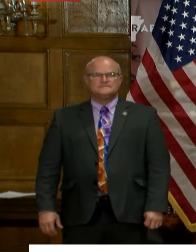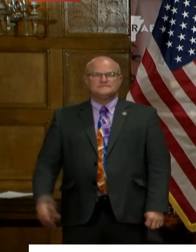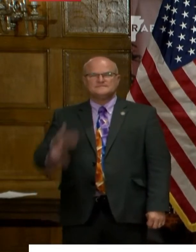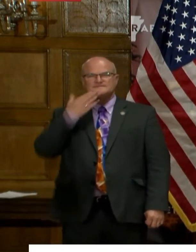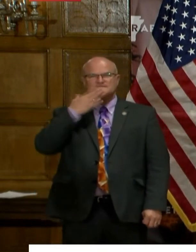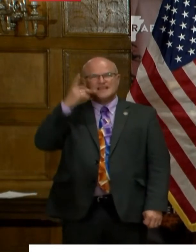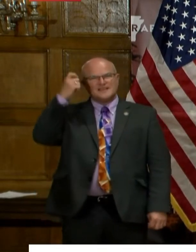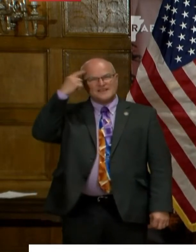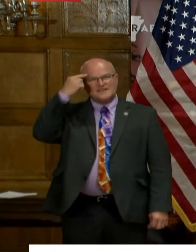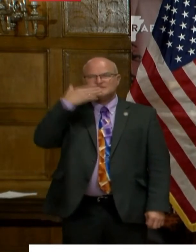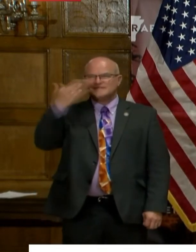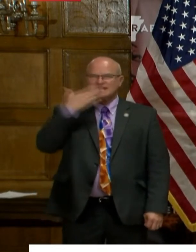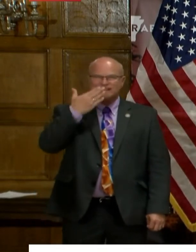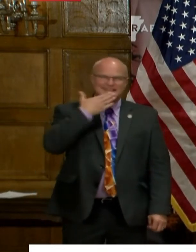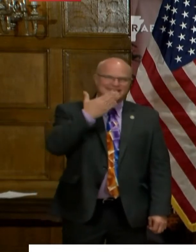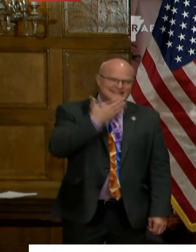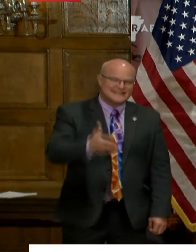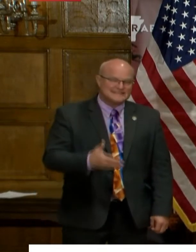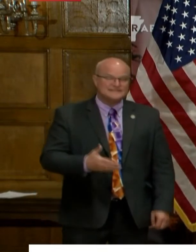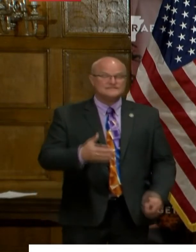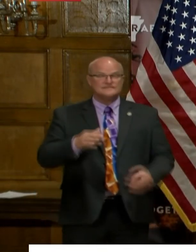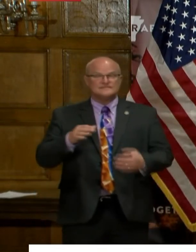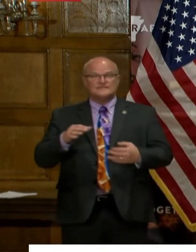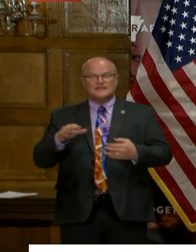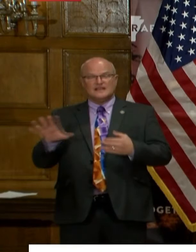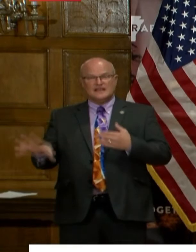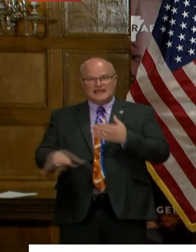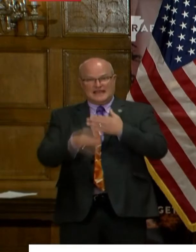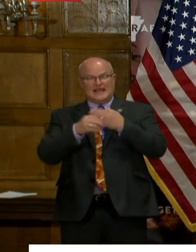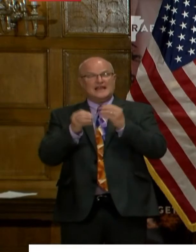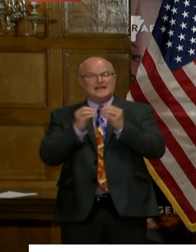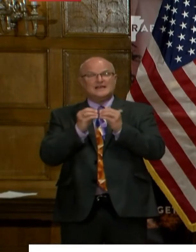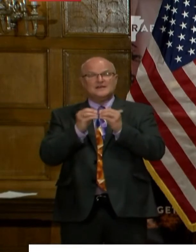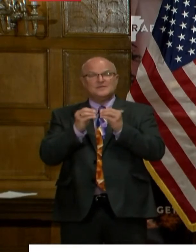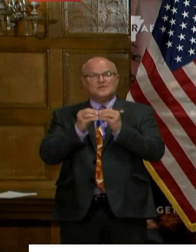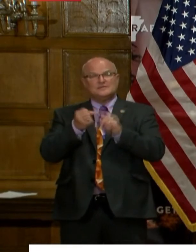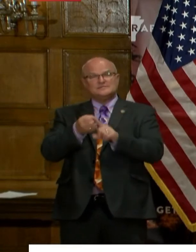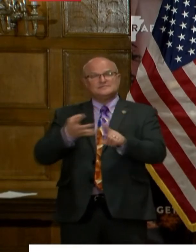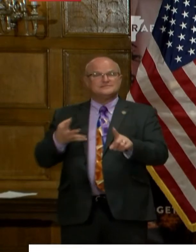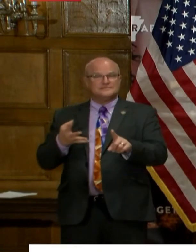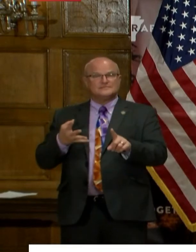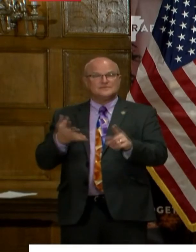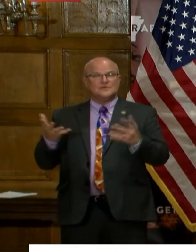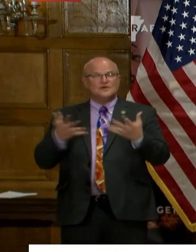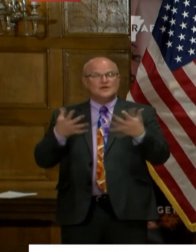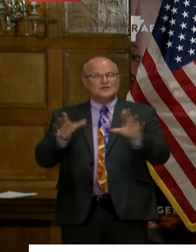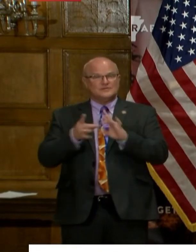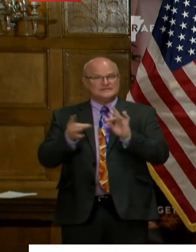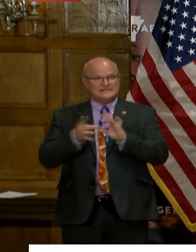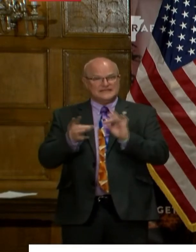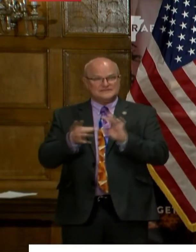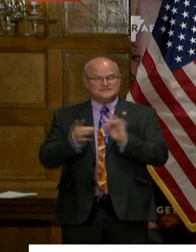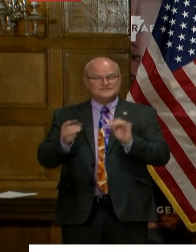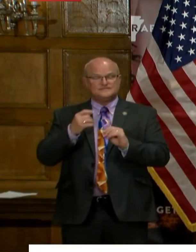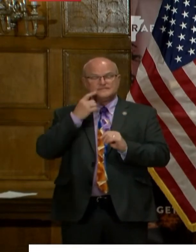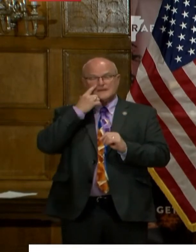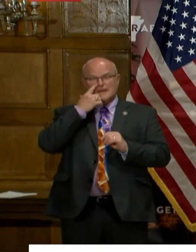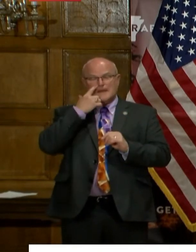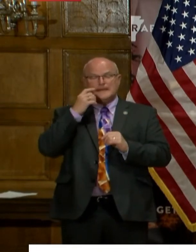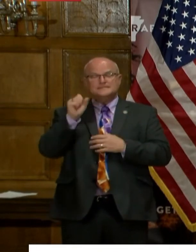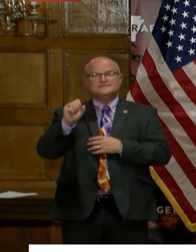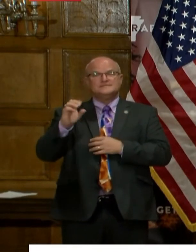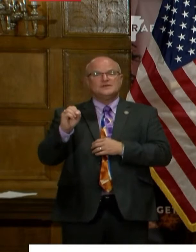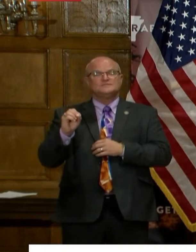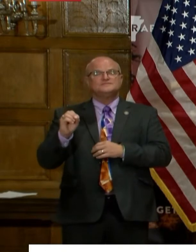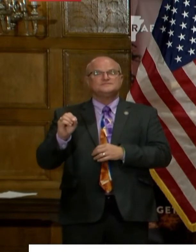Thank you, Governor. Thank you all. I'll add a little bit of detail to what has already been said. So,